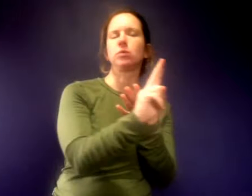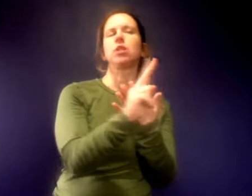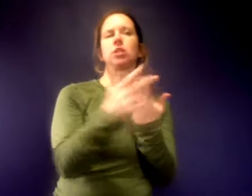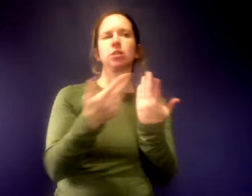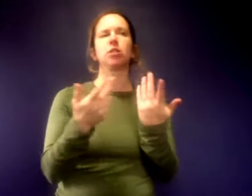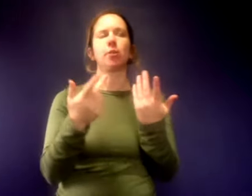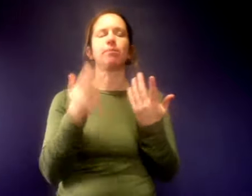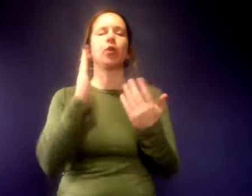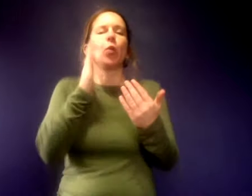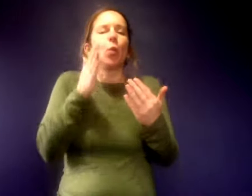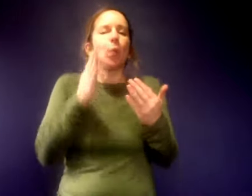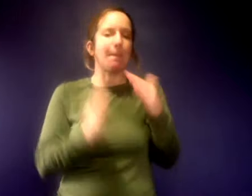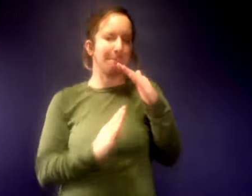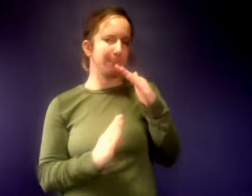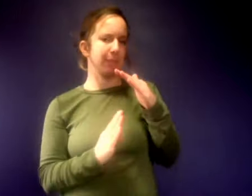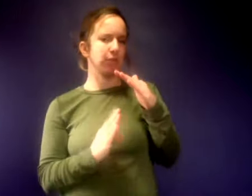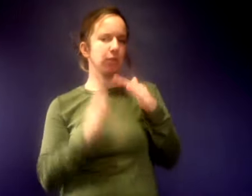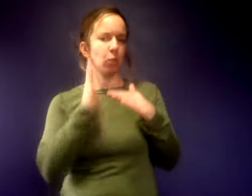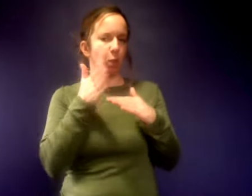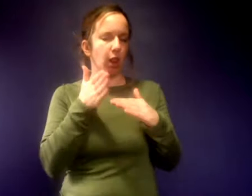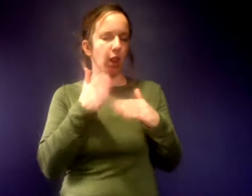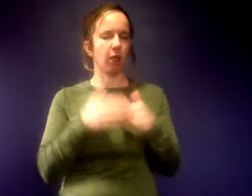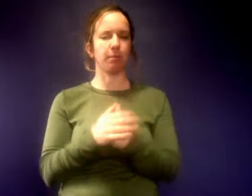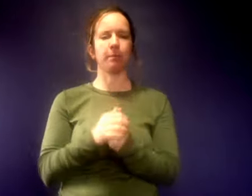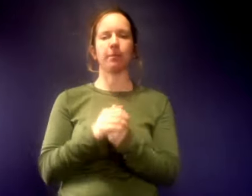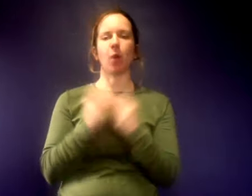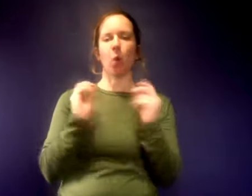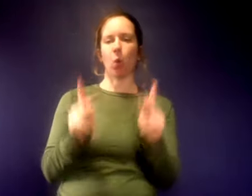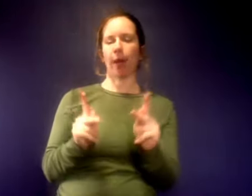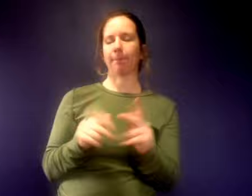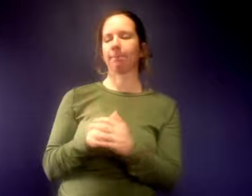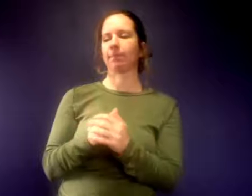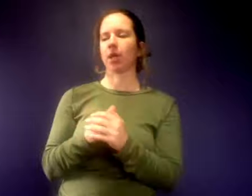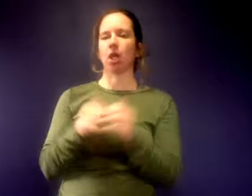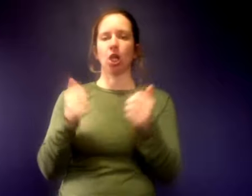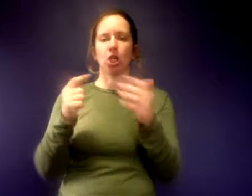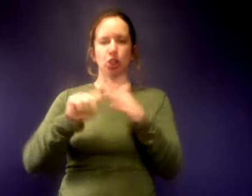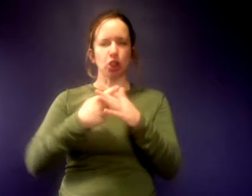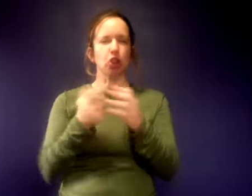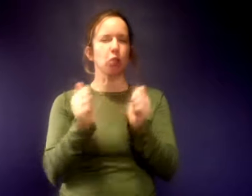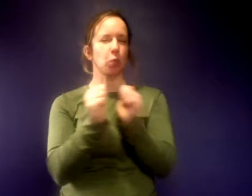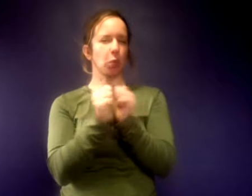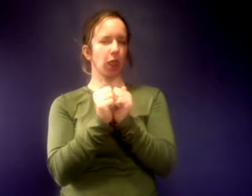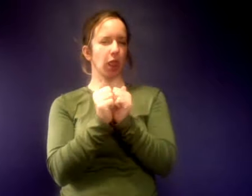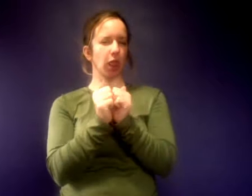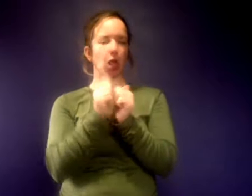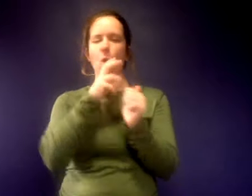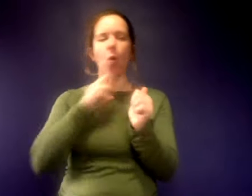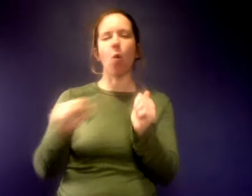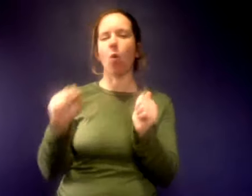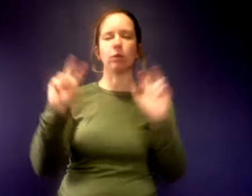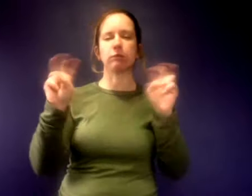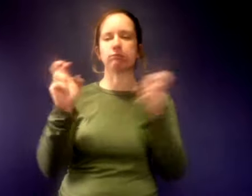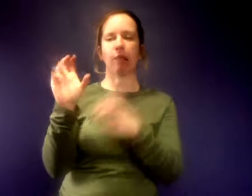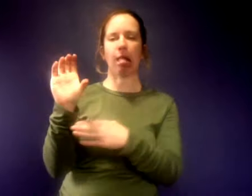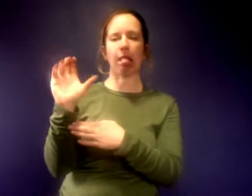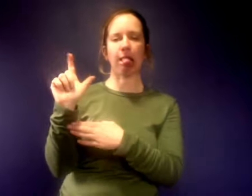some problems. Well, let's say I start with an old classic. 1 plus